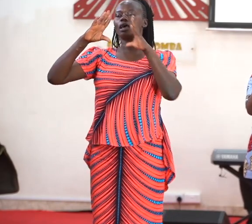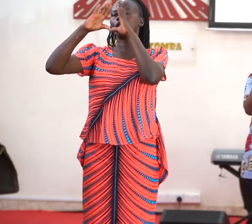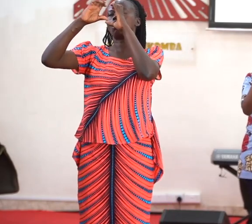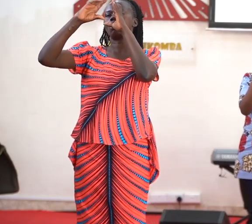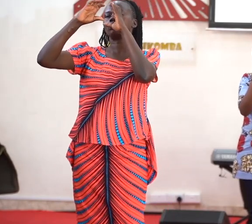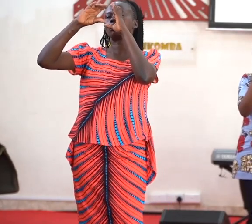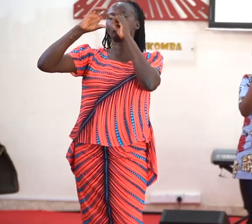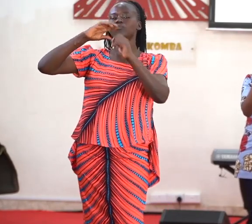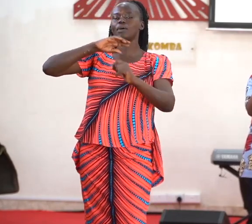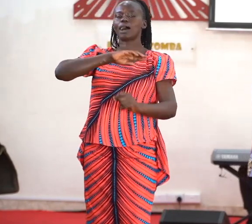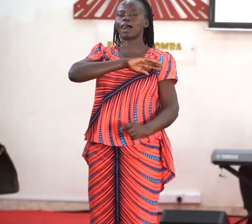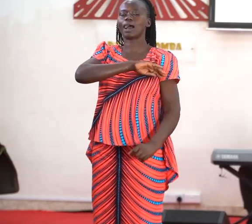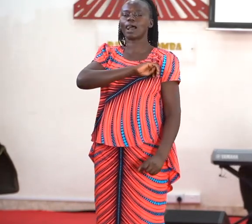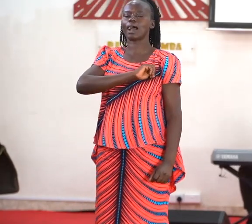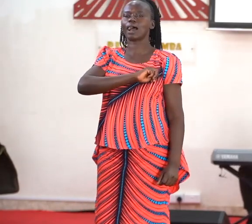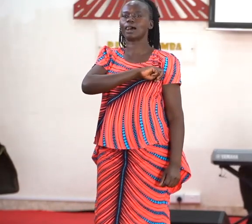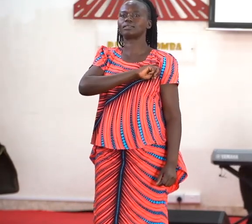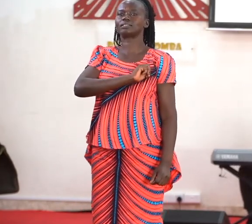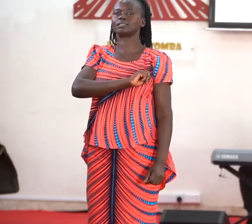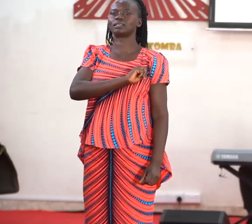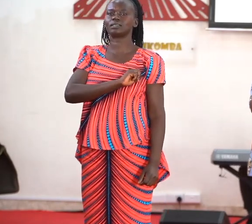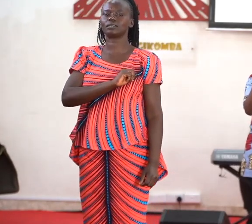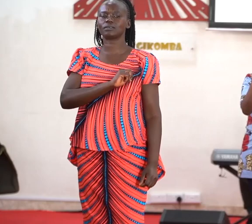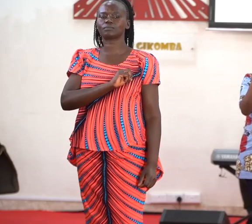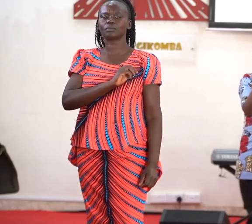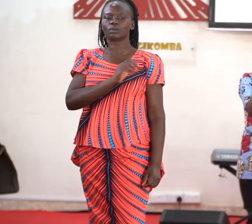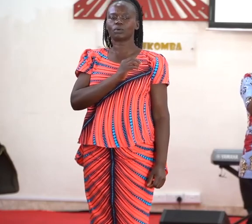above, echoes of mercy,